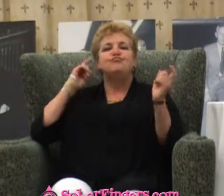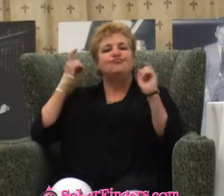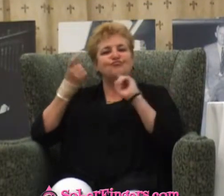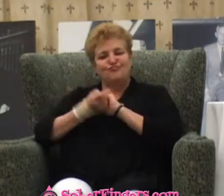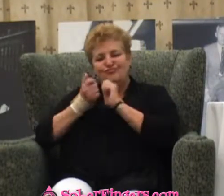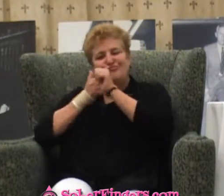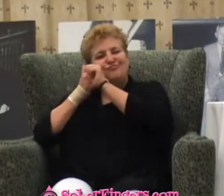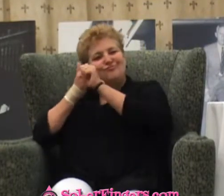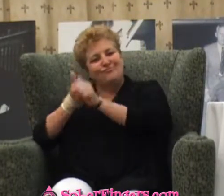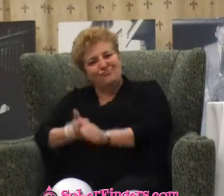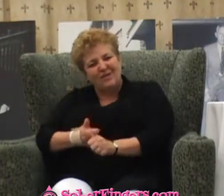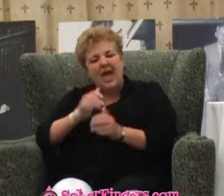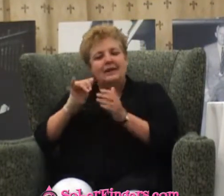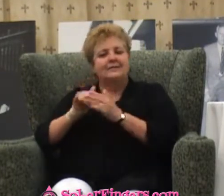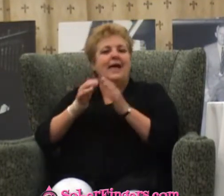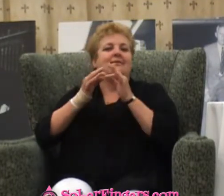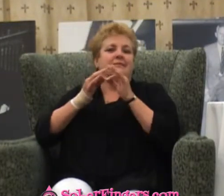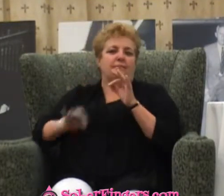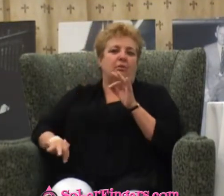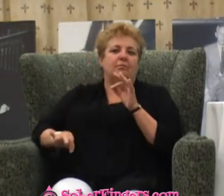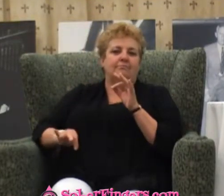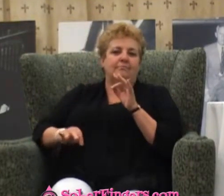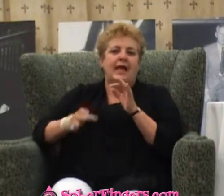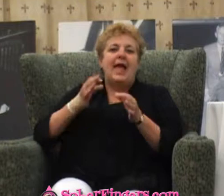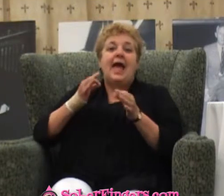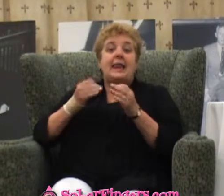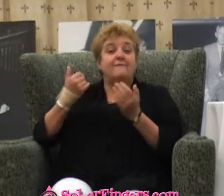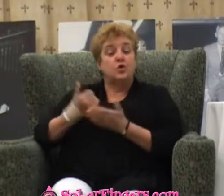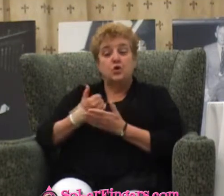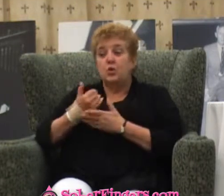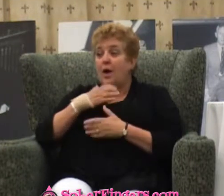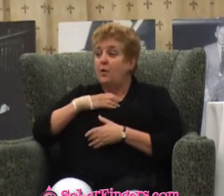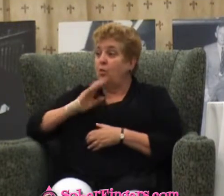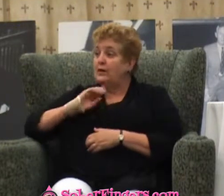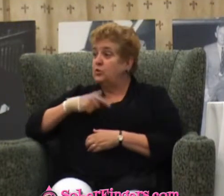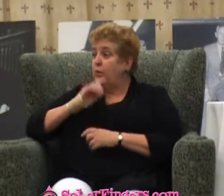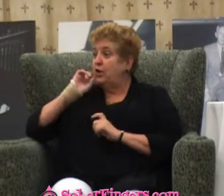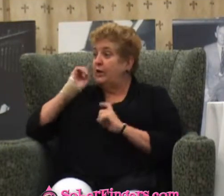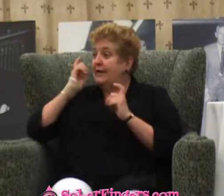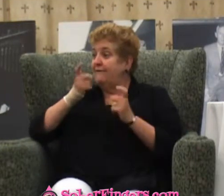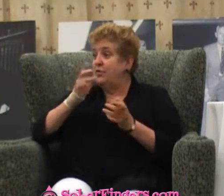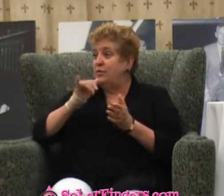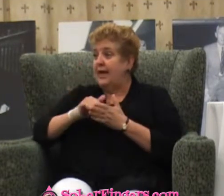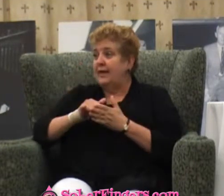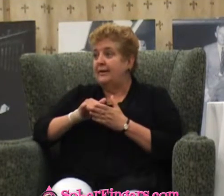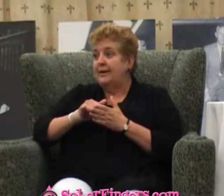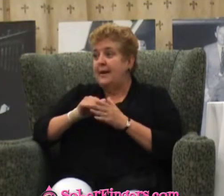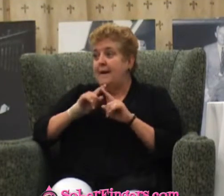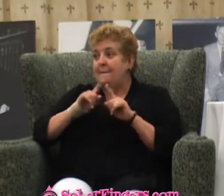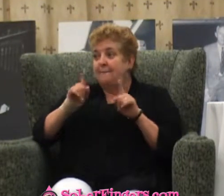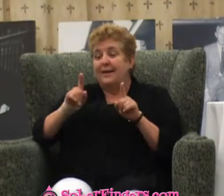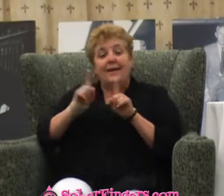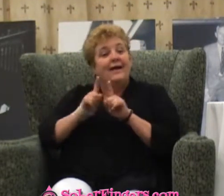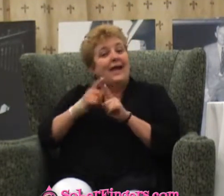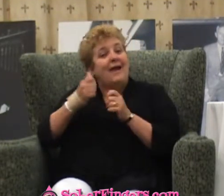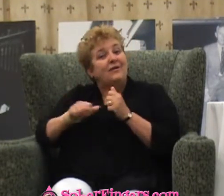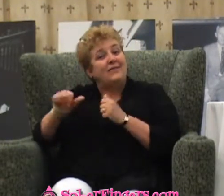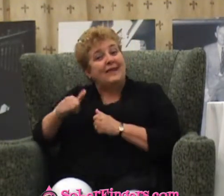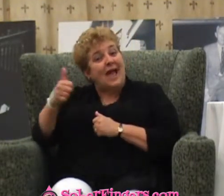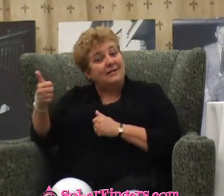if you're new, I wish we could give you that, but like everything else, I had to take the action. And we talk about drinking all day long. If you haven't experienced